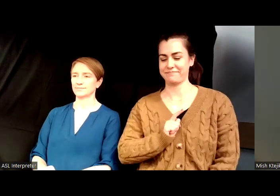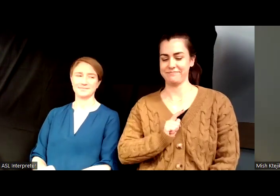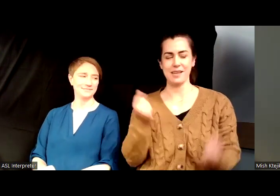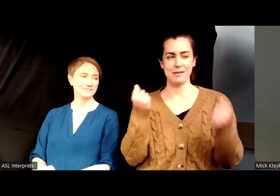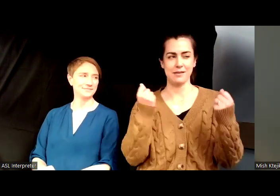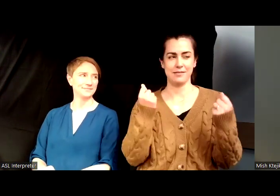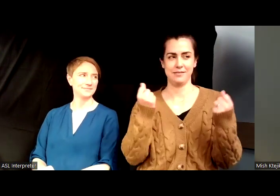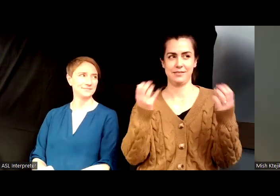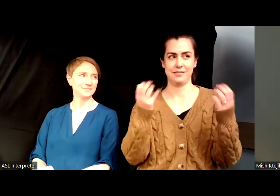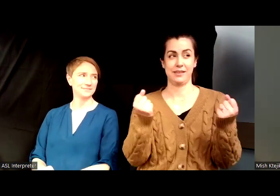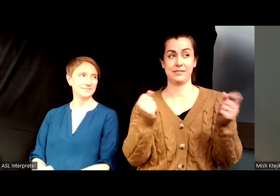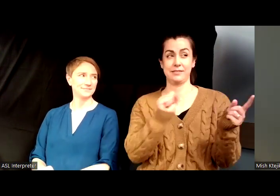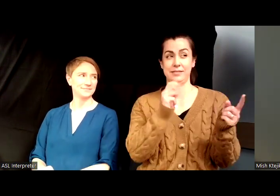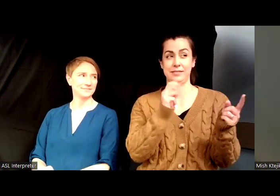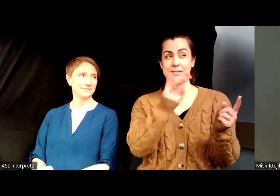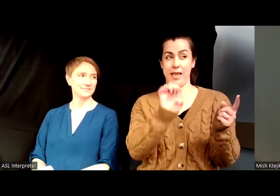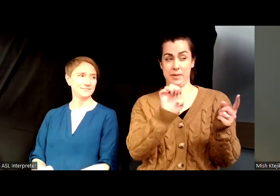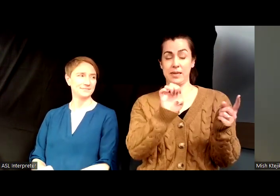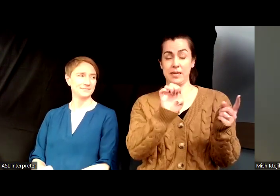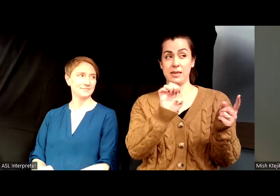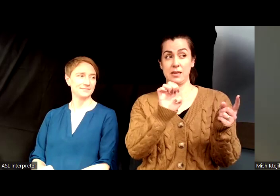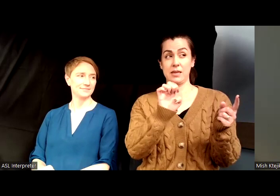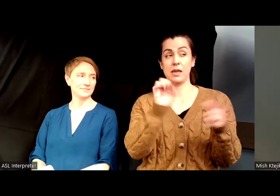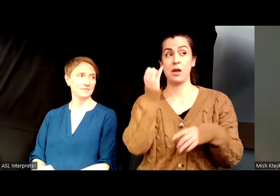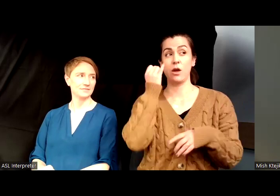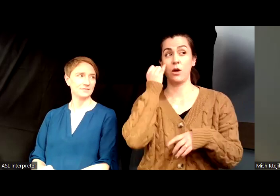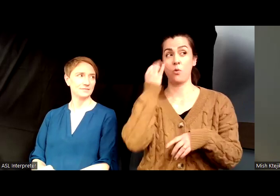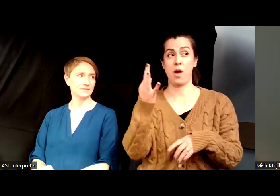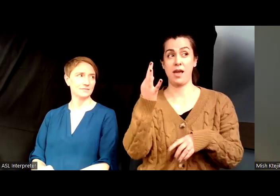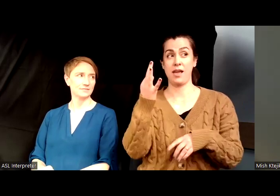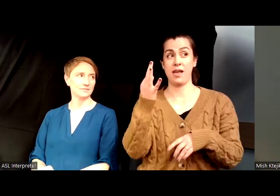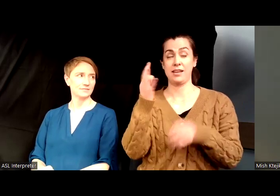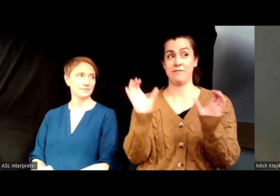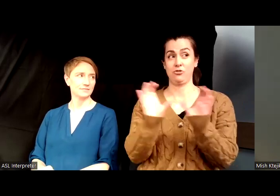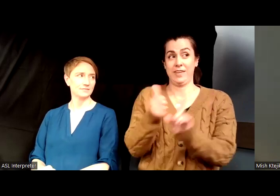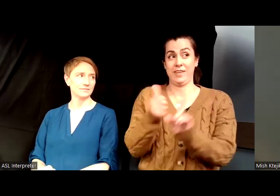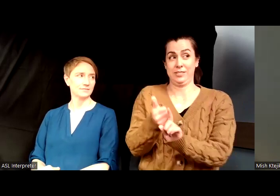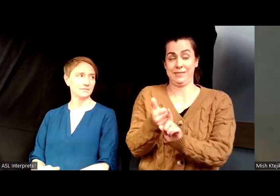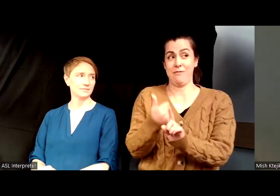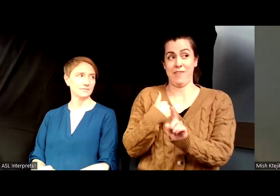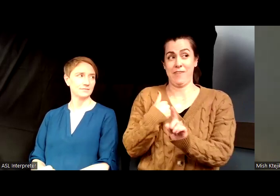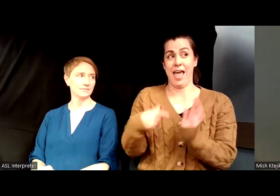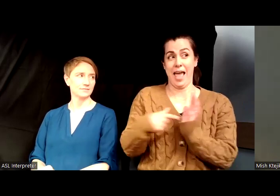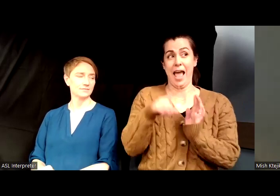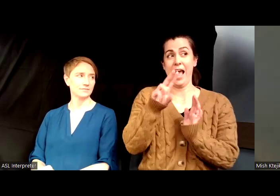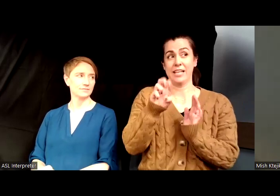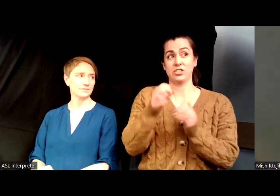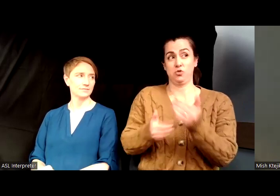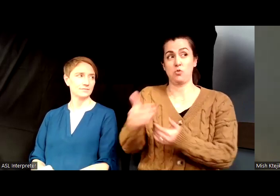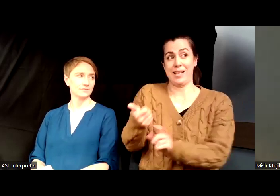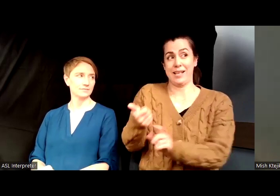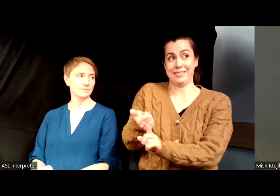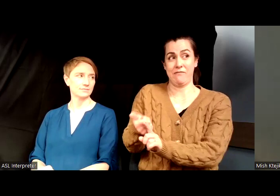Sammy, this is Audrey. I'm going to sign my response. Sammy? Well, think about the